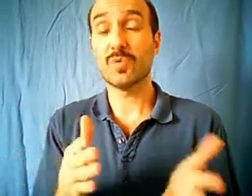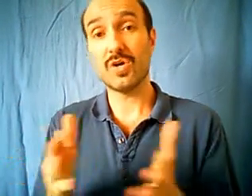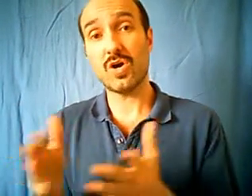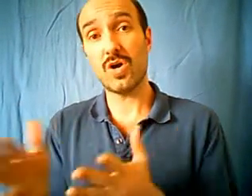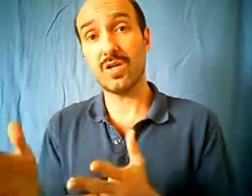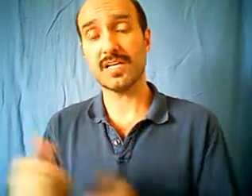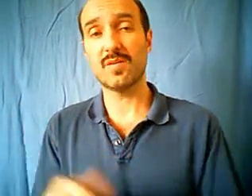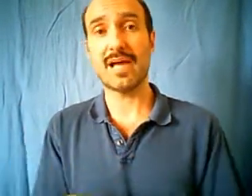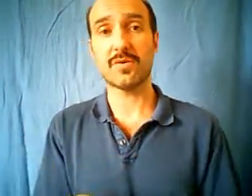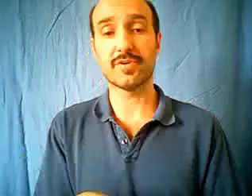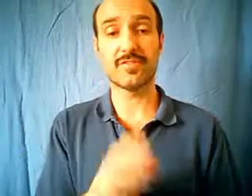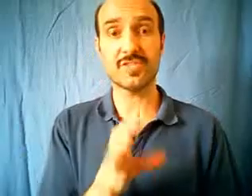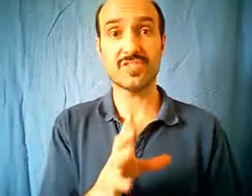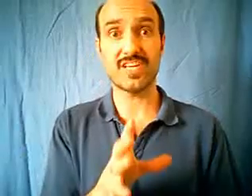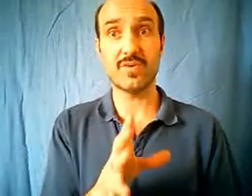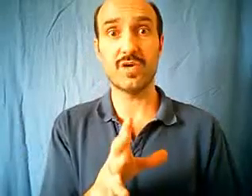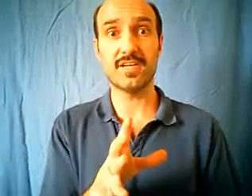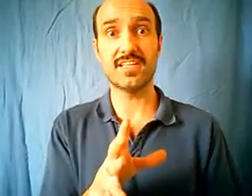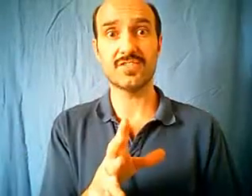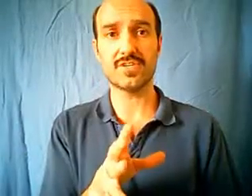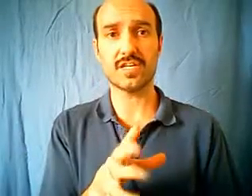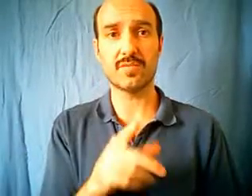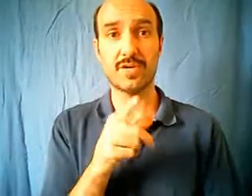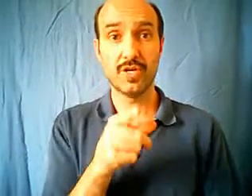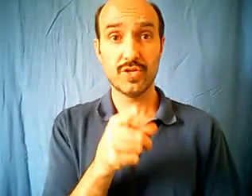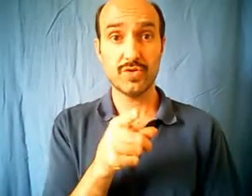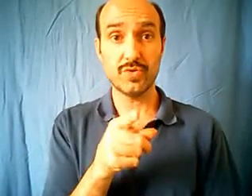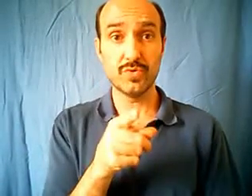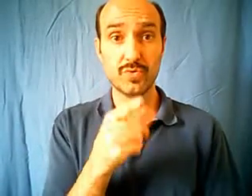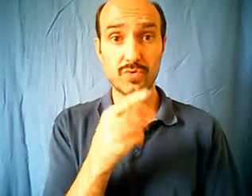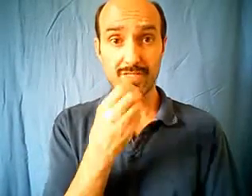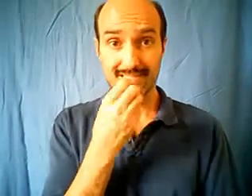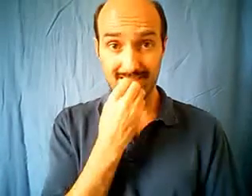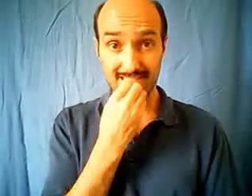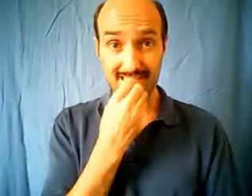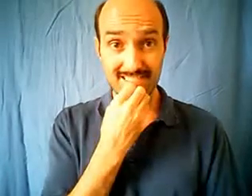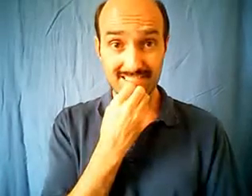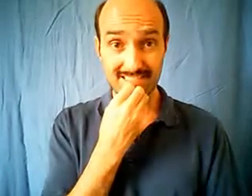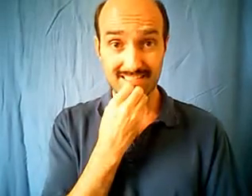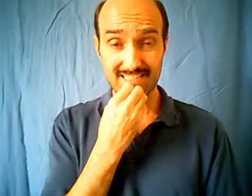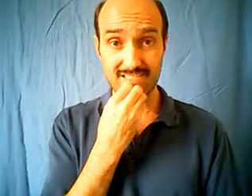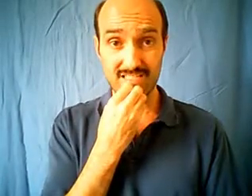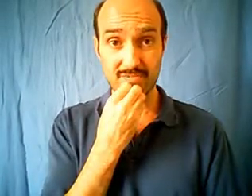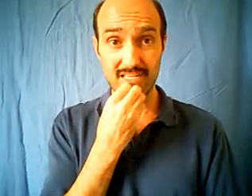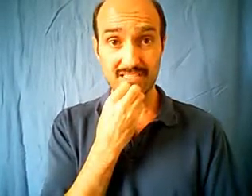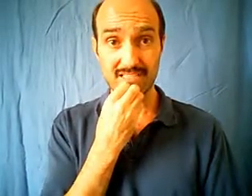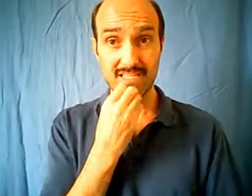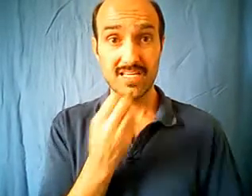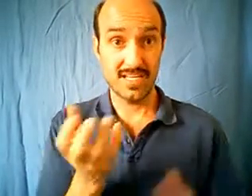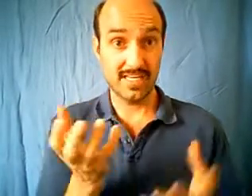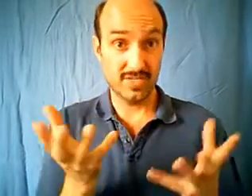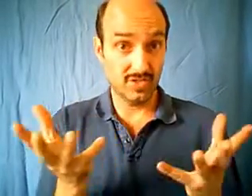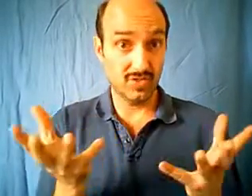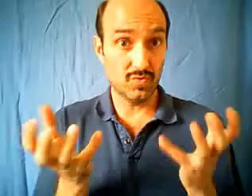it all kind of backward. First you say what it is you're talking about. You eat, that's the subject, and you